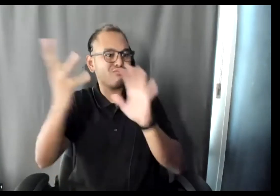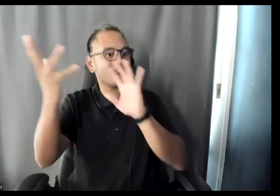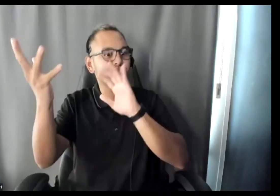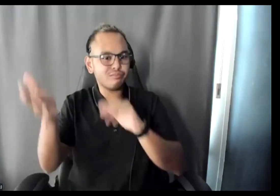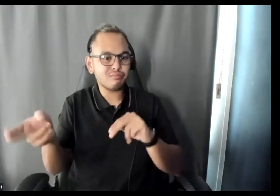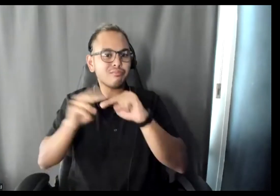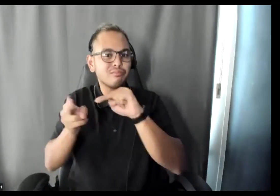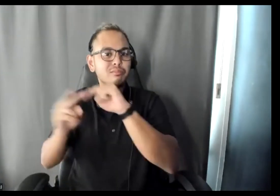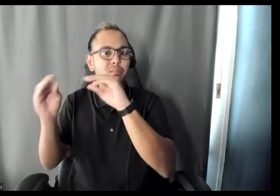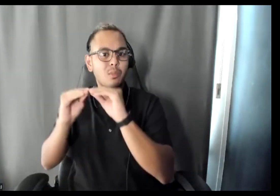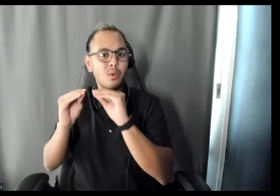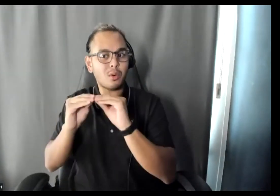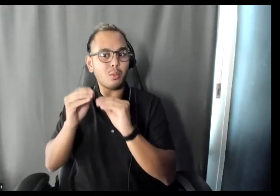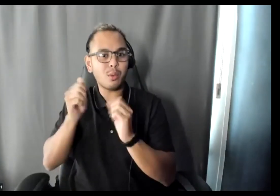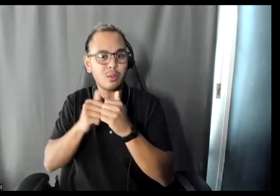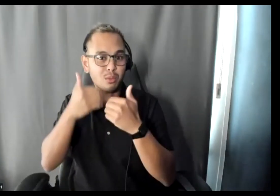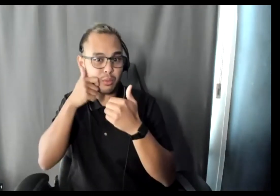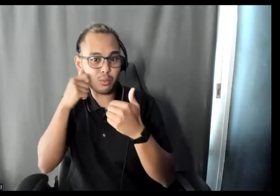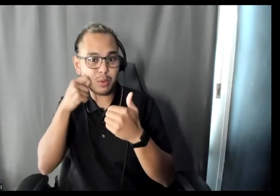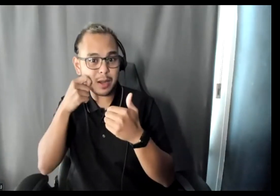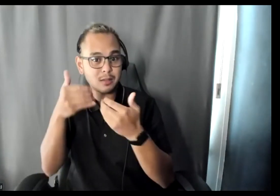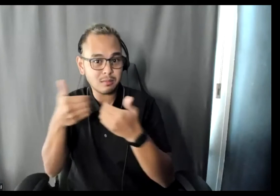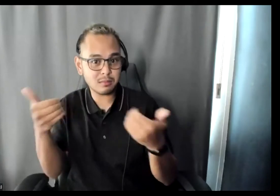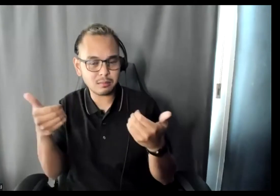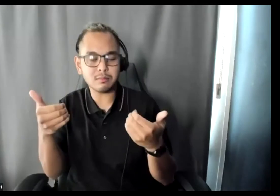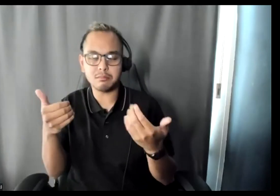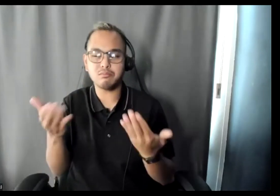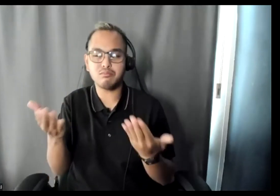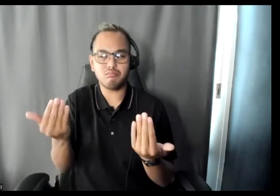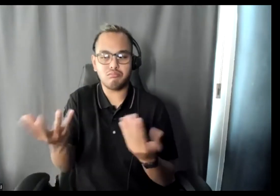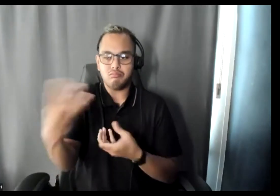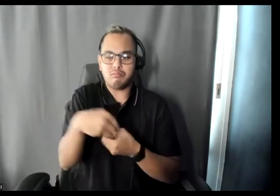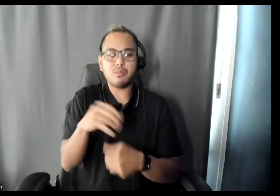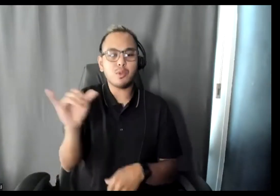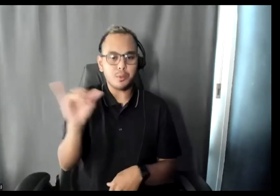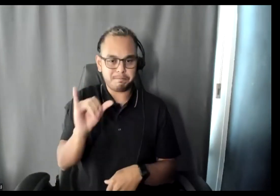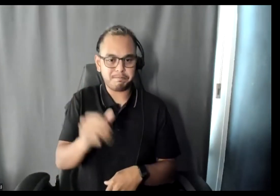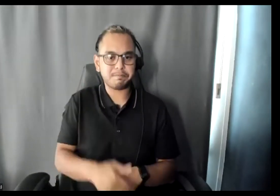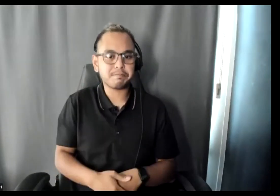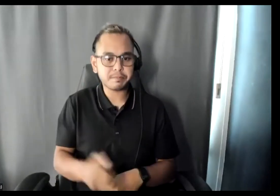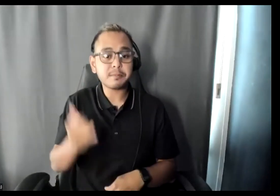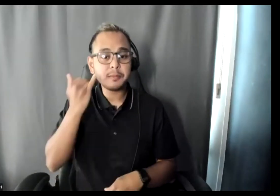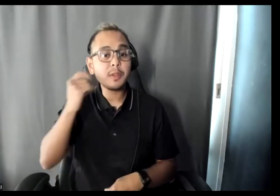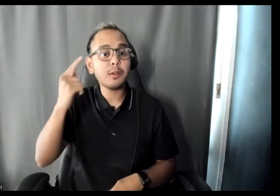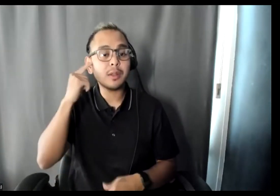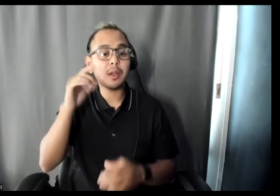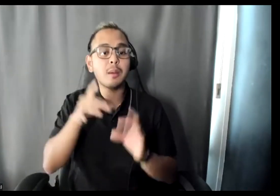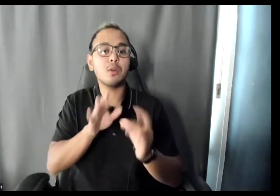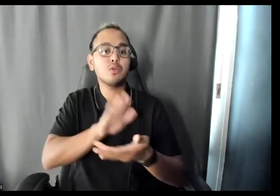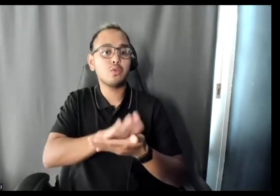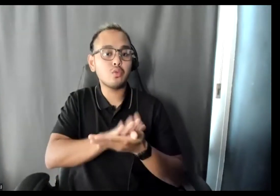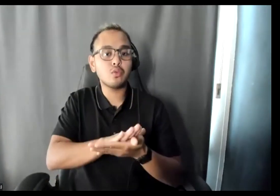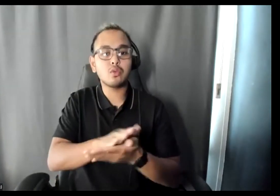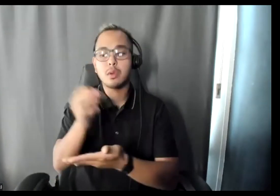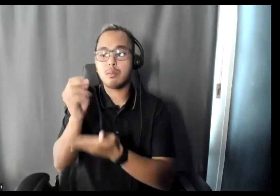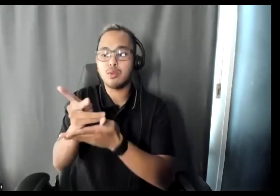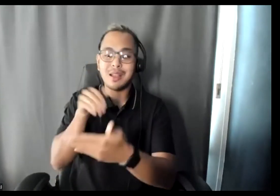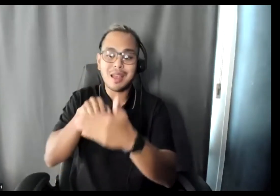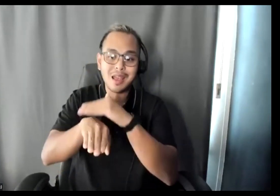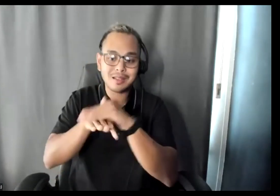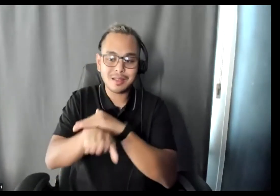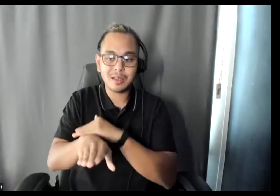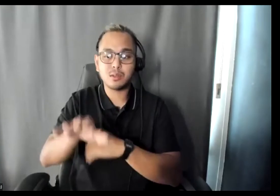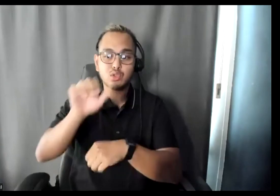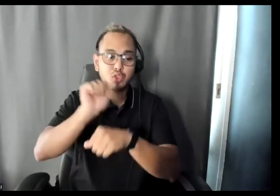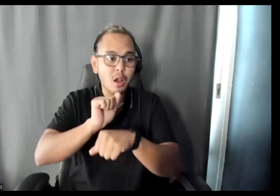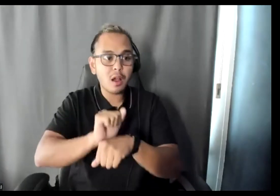tell you is this, yeah, come on in. Yeah, there's a role for you to play as well. If you think this is about schools and improving access to good schools and about jobs